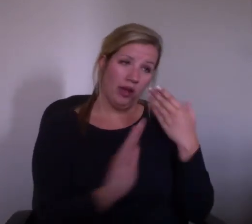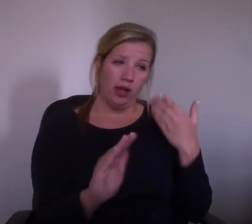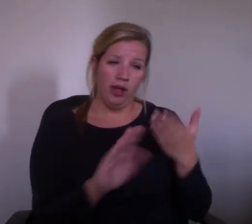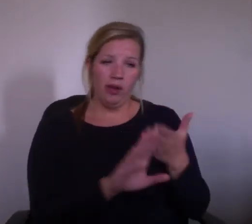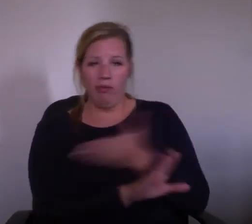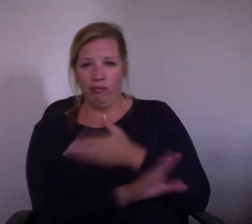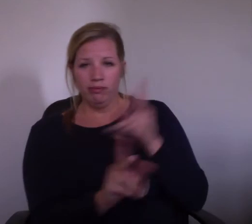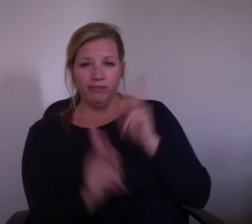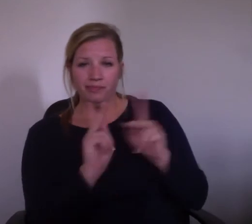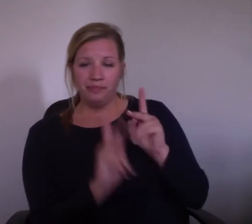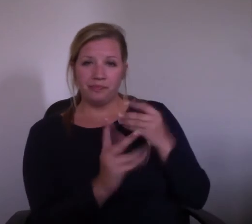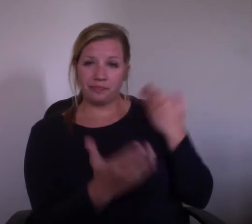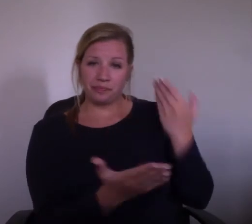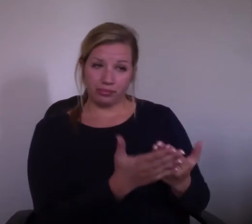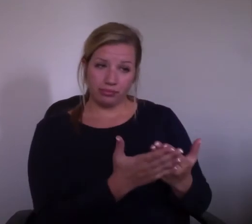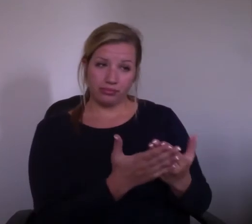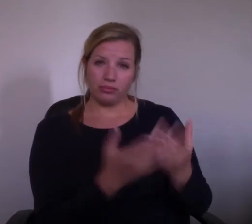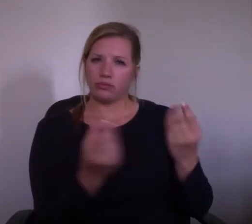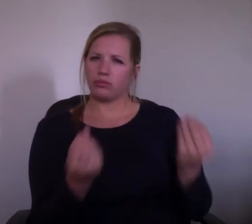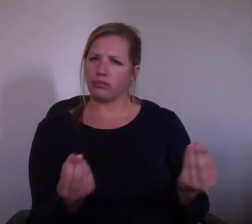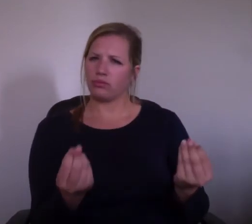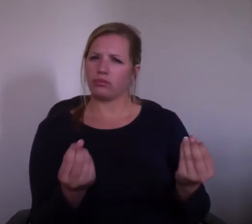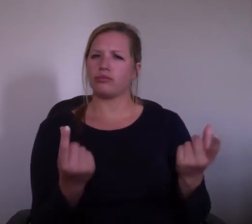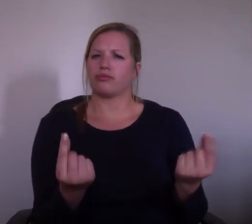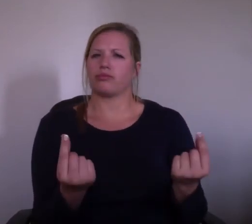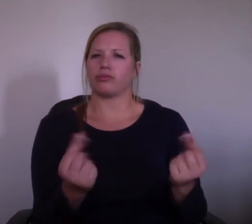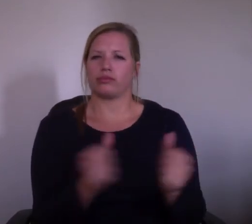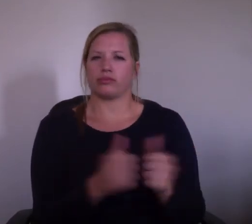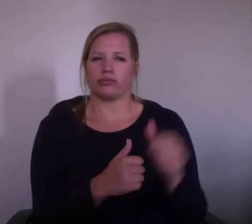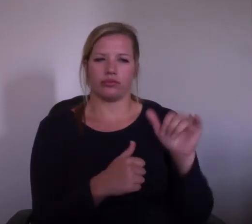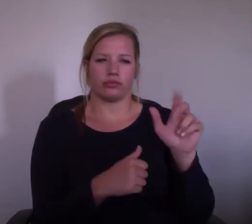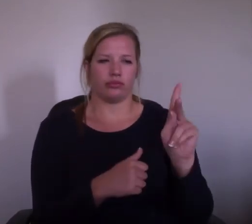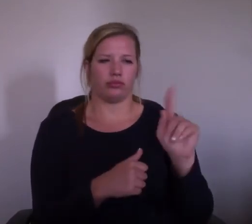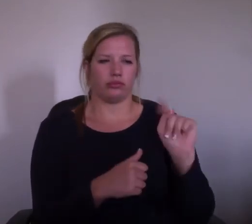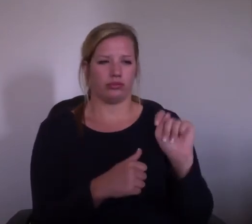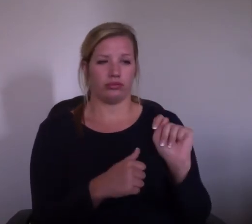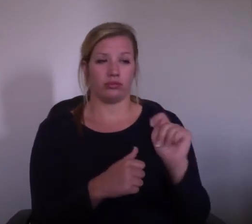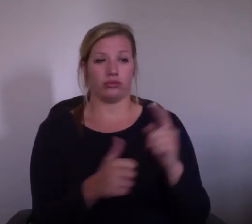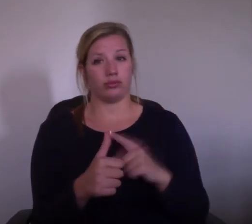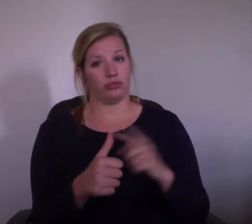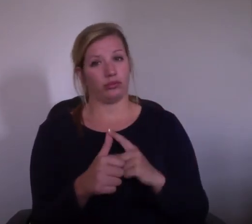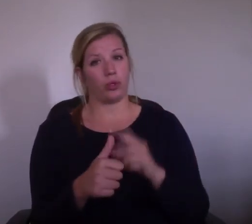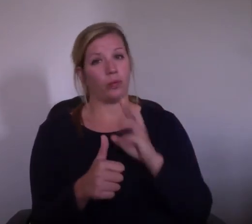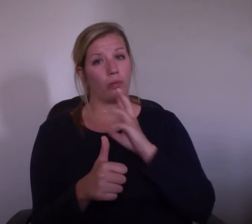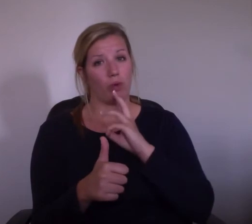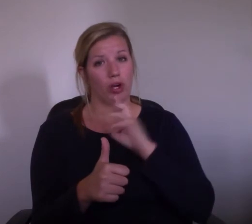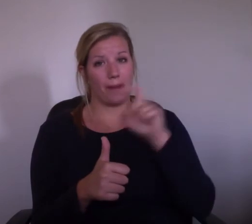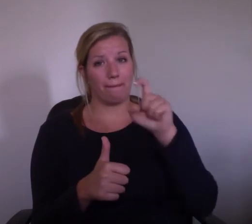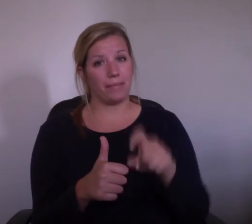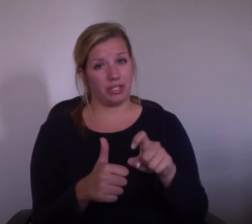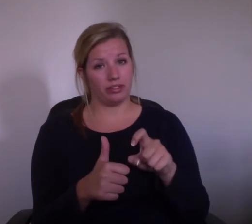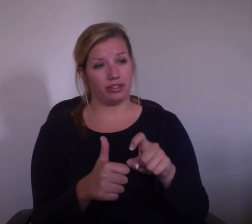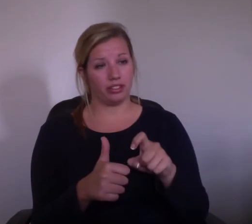So, what do you put in a kit? Well, number one is water. You need to stay hydrated. You need at least 1 gallon of